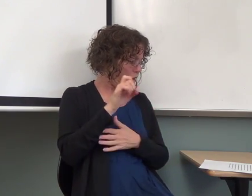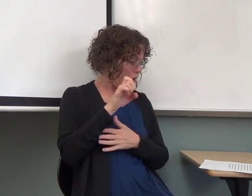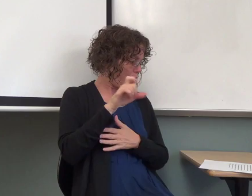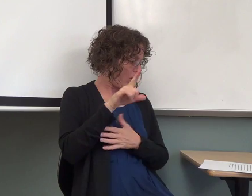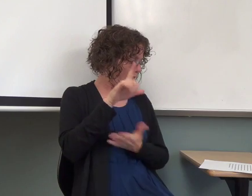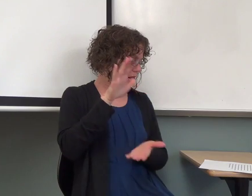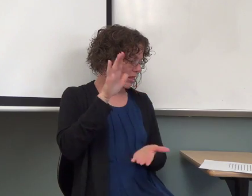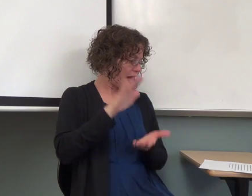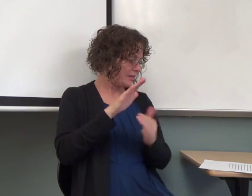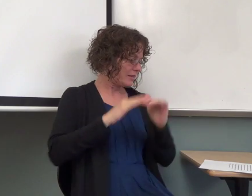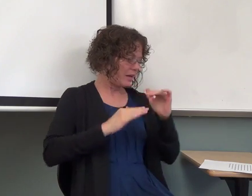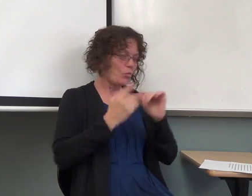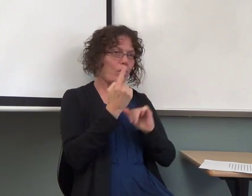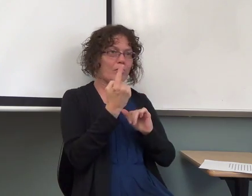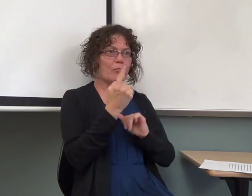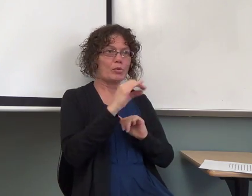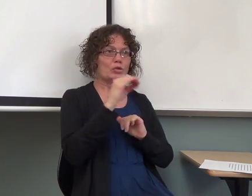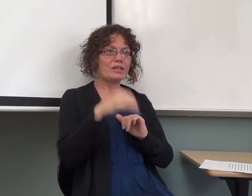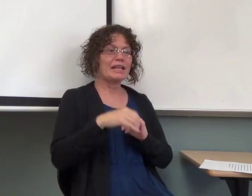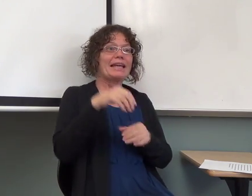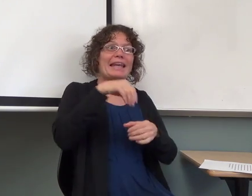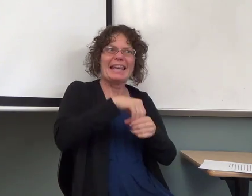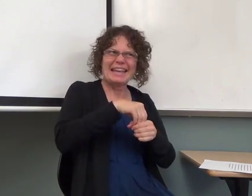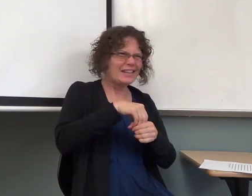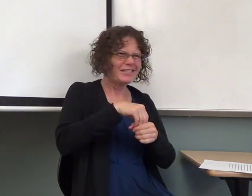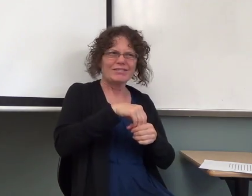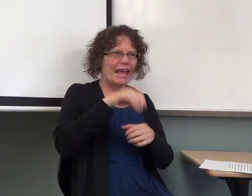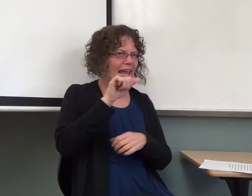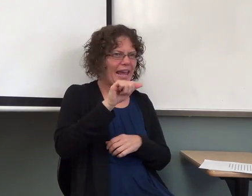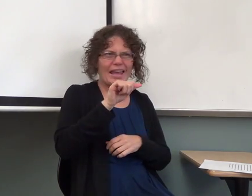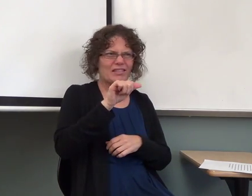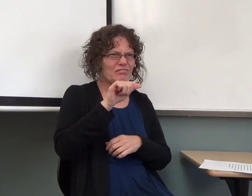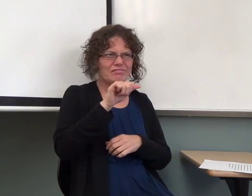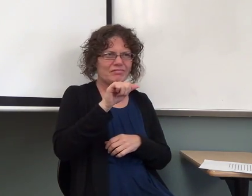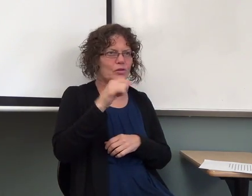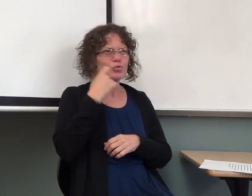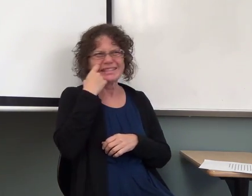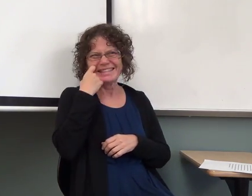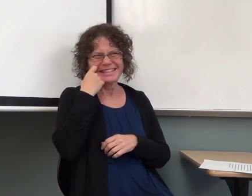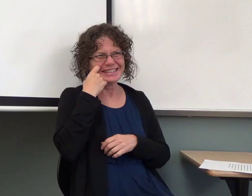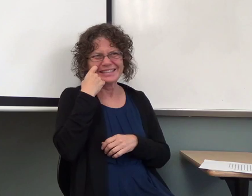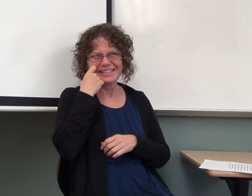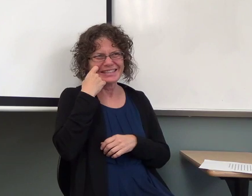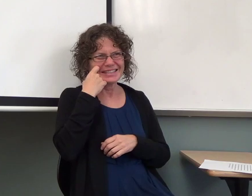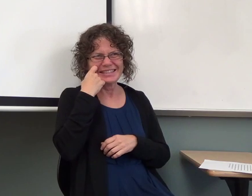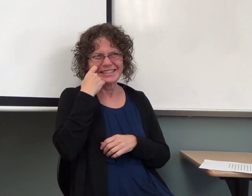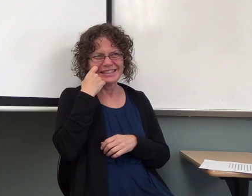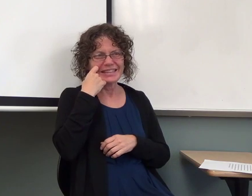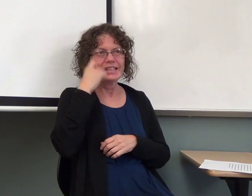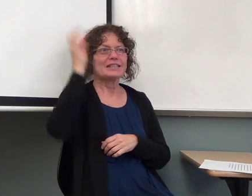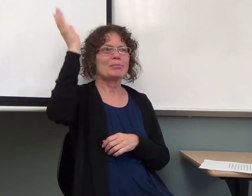In? No. A? No. Recent? No. Speech? Yes.